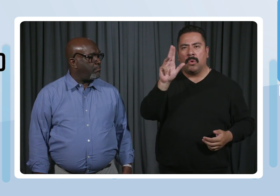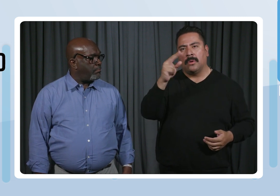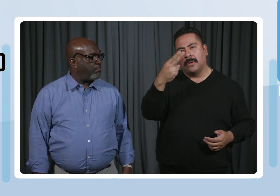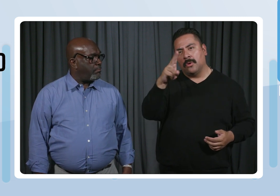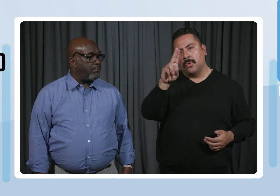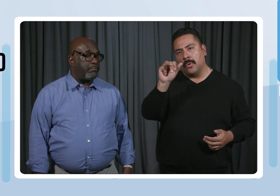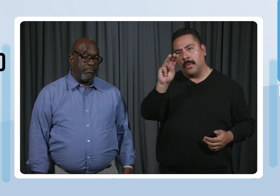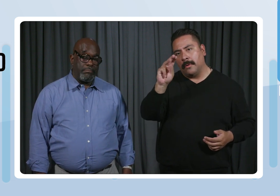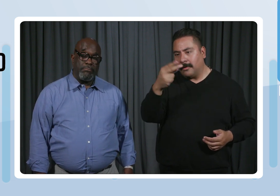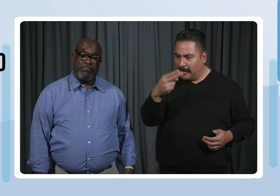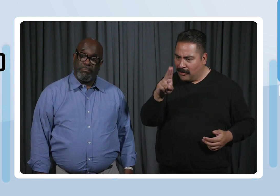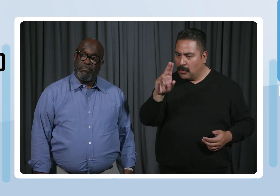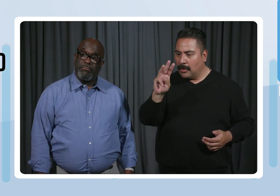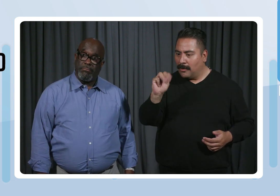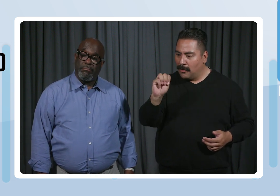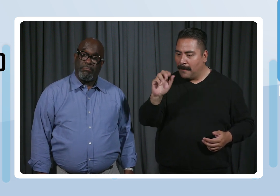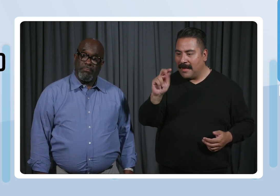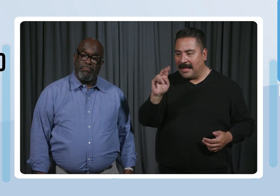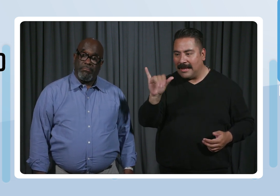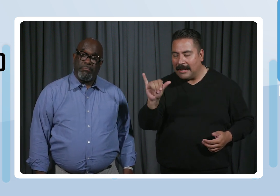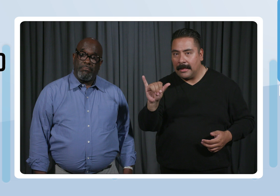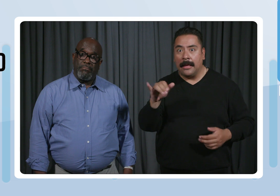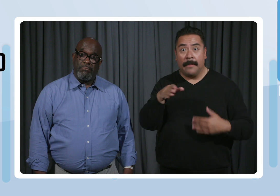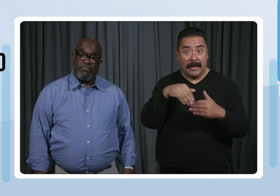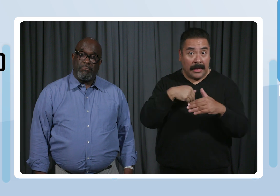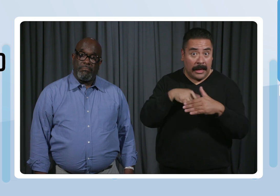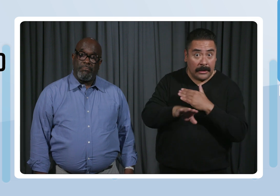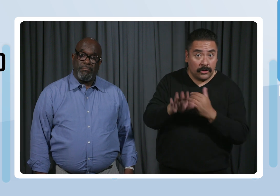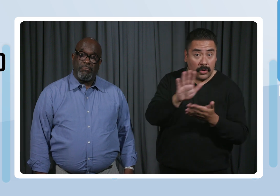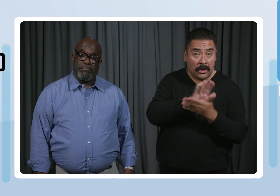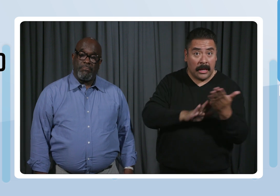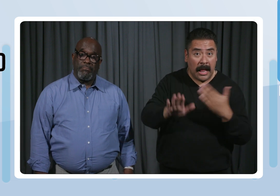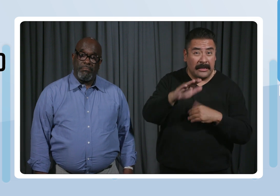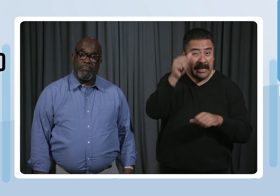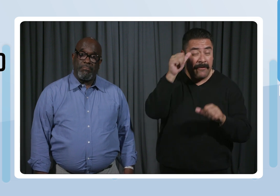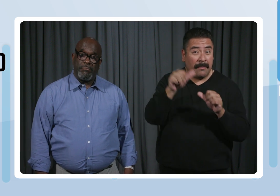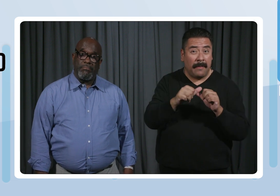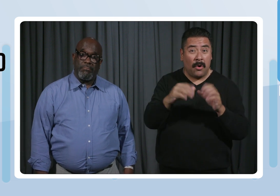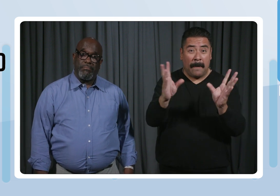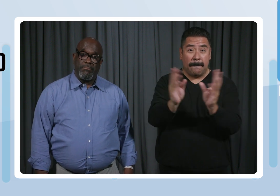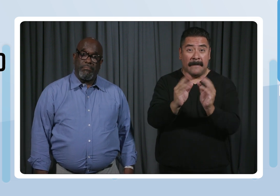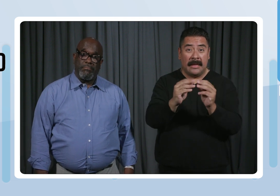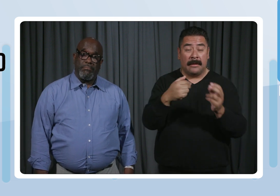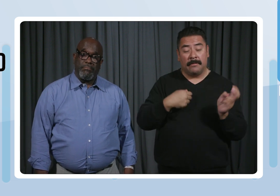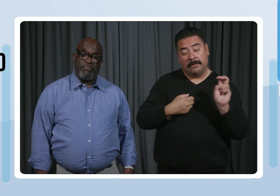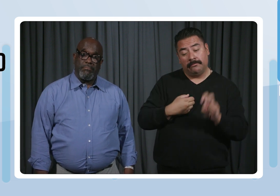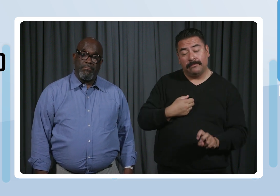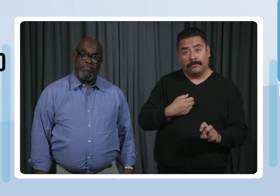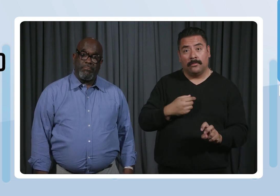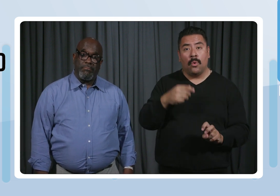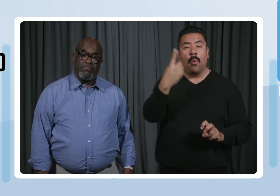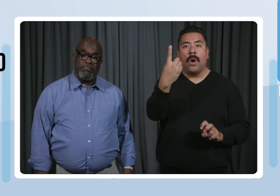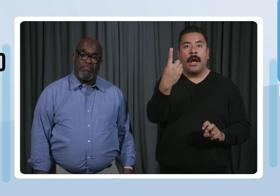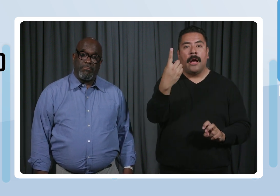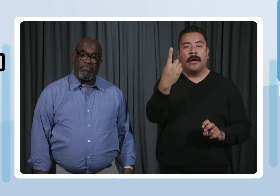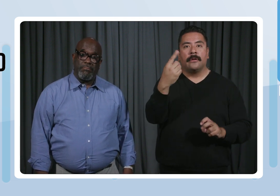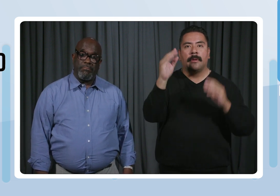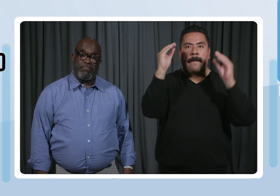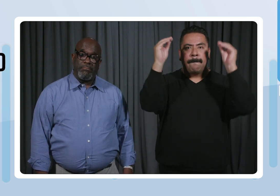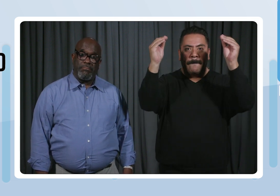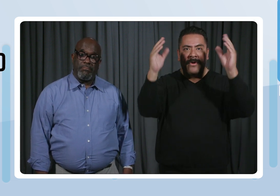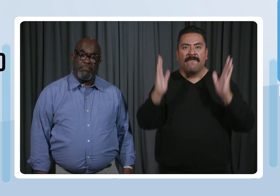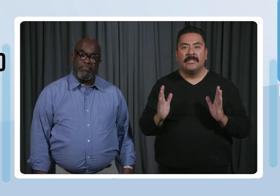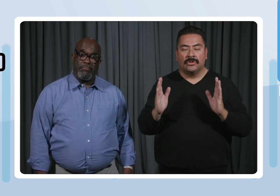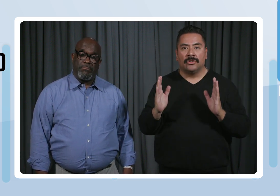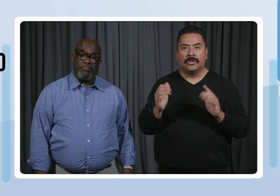college, I remember sitting in a meeting and one of the